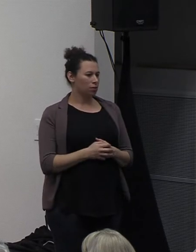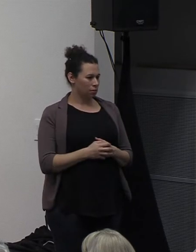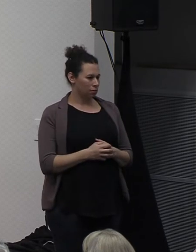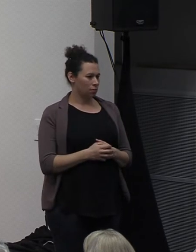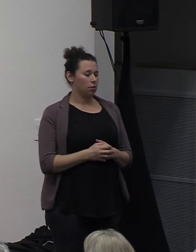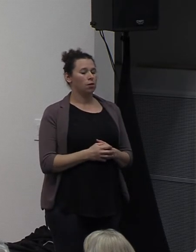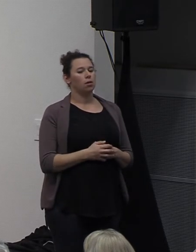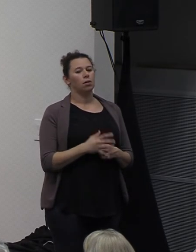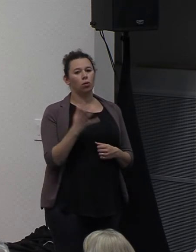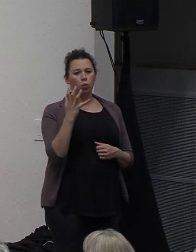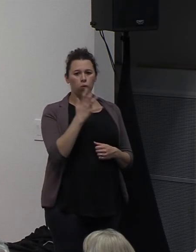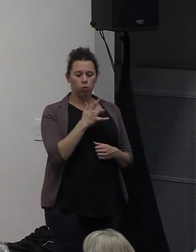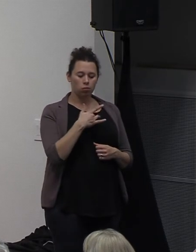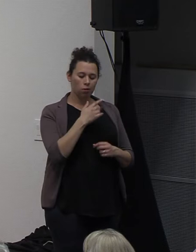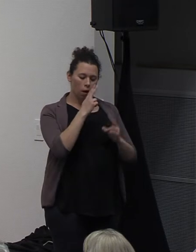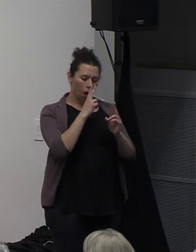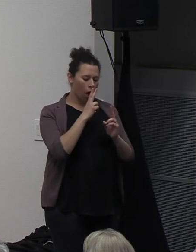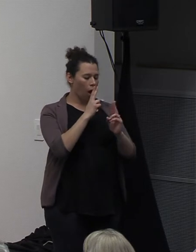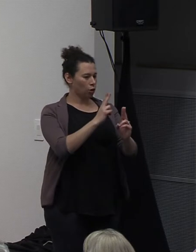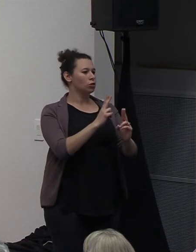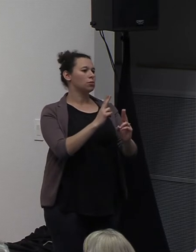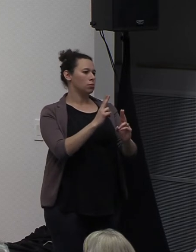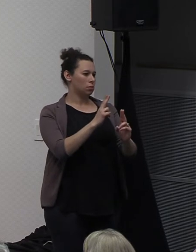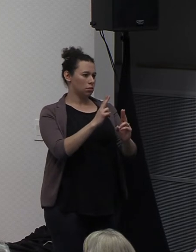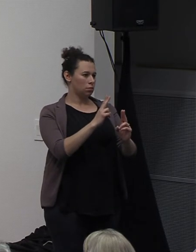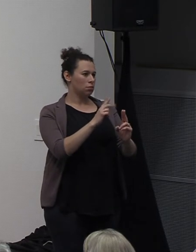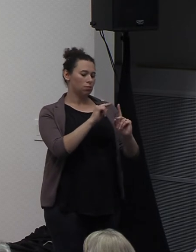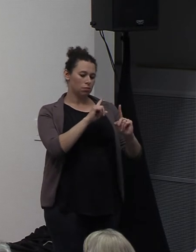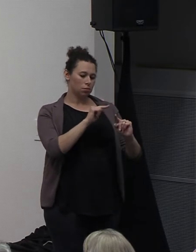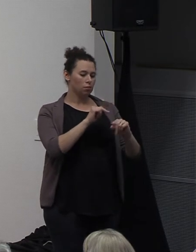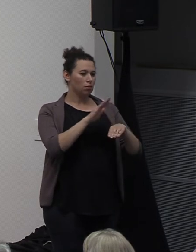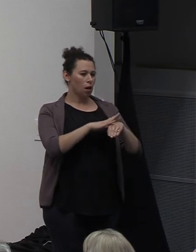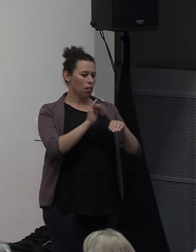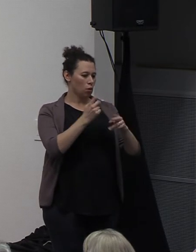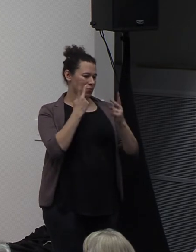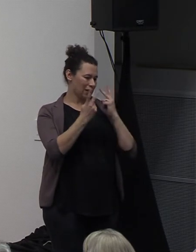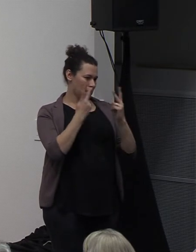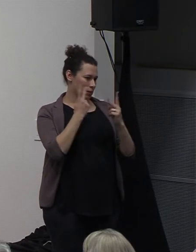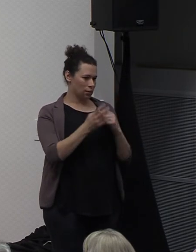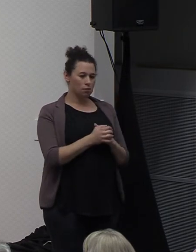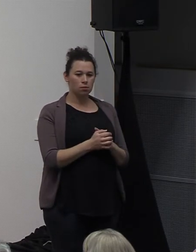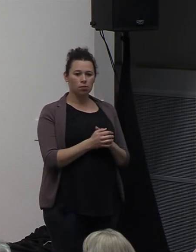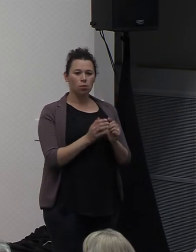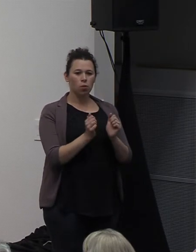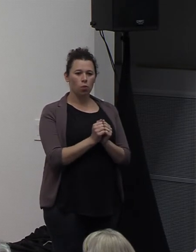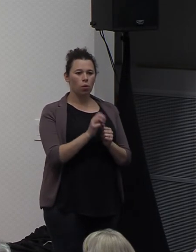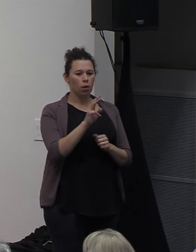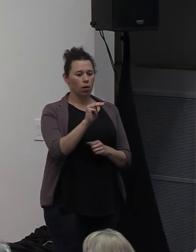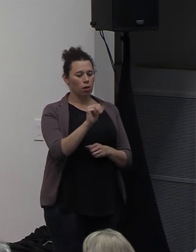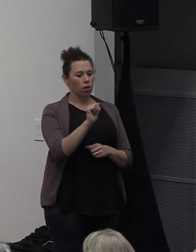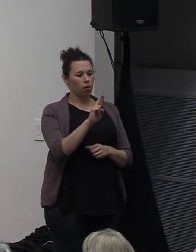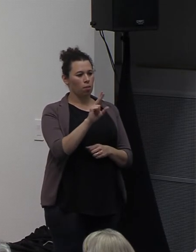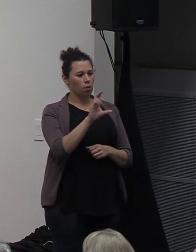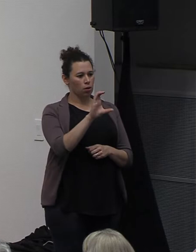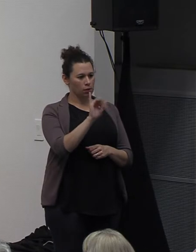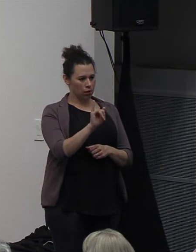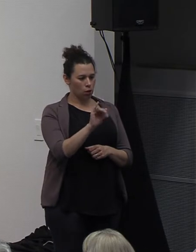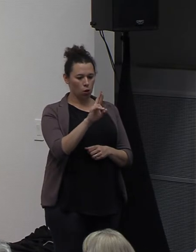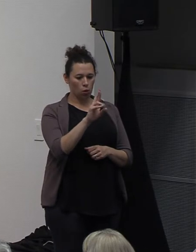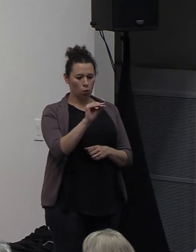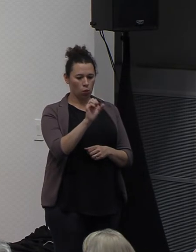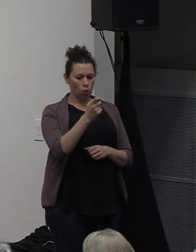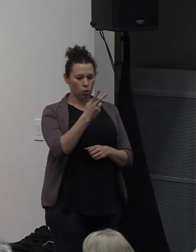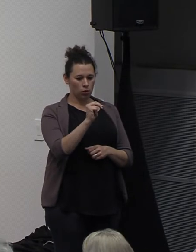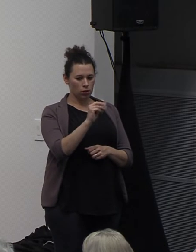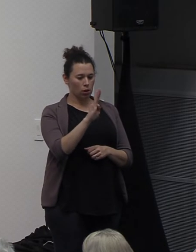absolute honor to accompany Luigi on these visits, along with Marcy Rosenberg, a guardian of